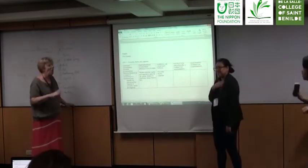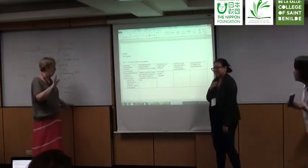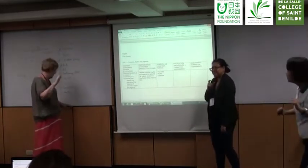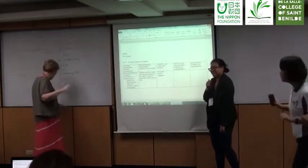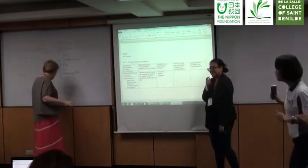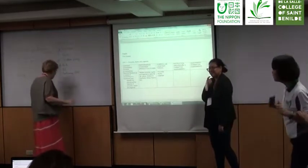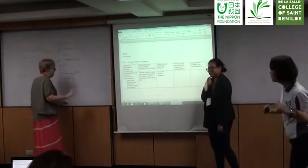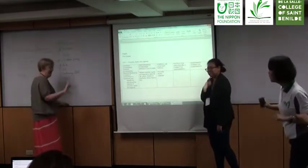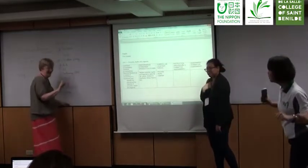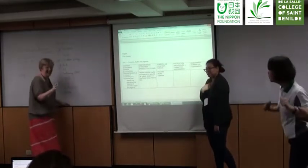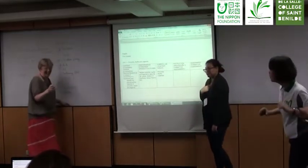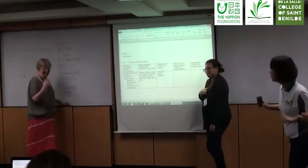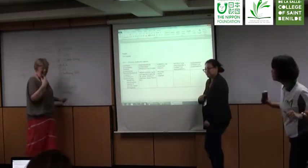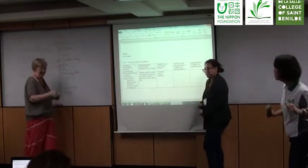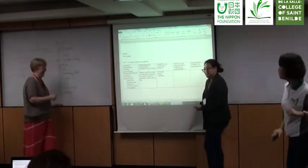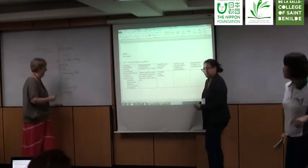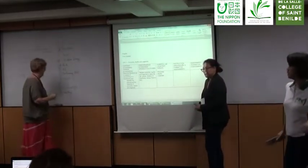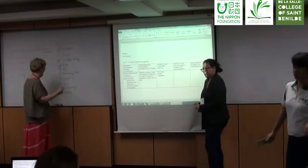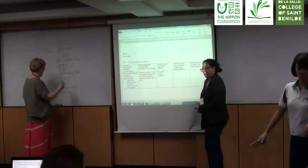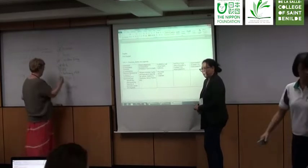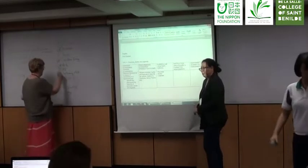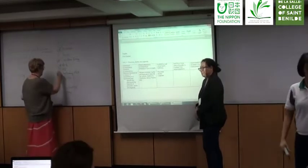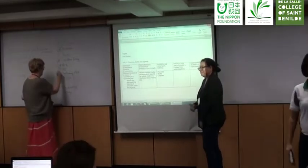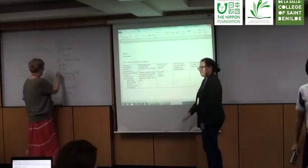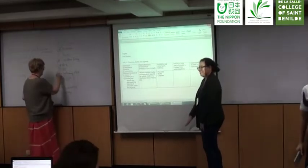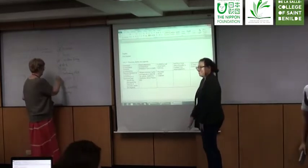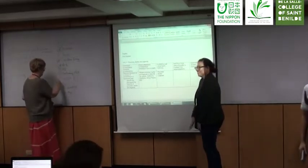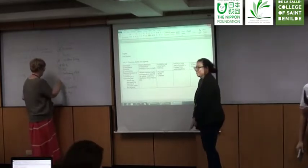prepared. Oh, okay. Oh, okay.